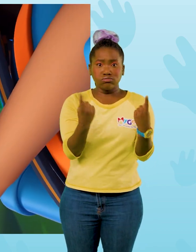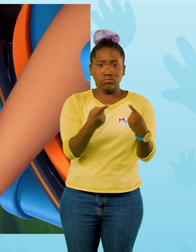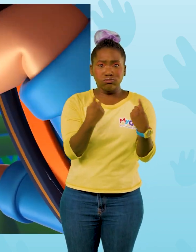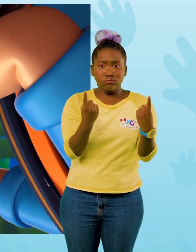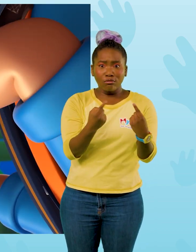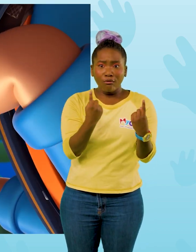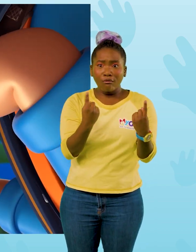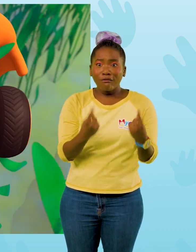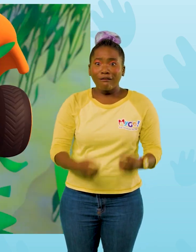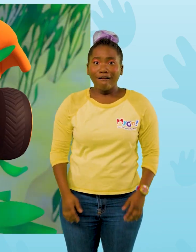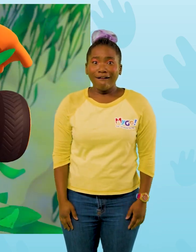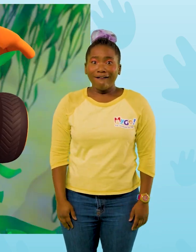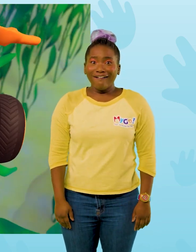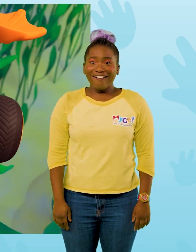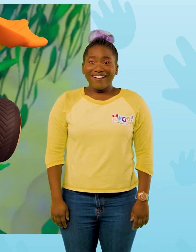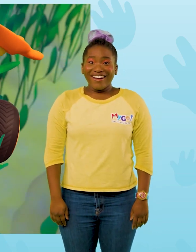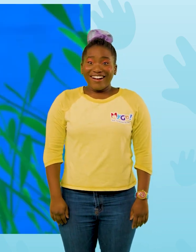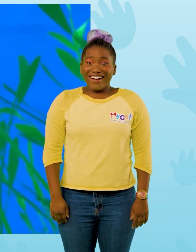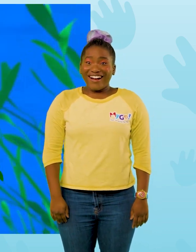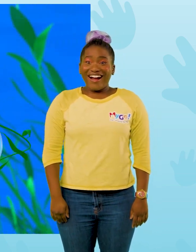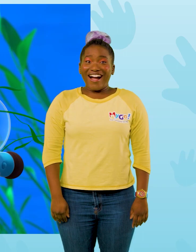turbo boosters.